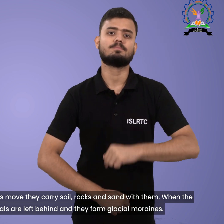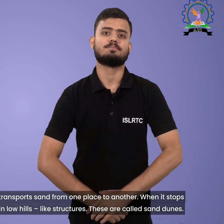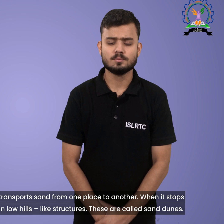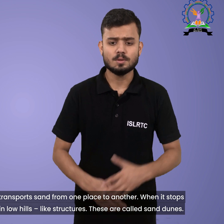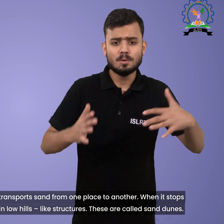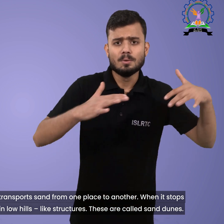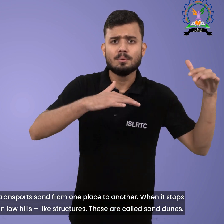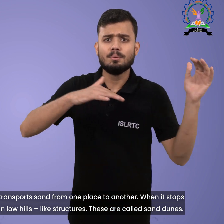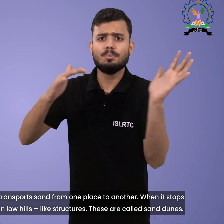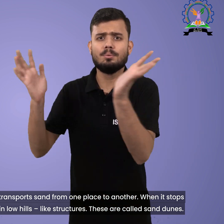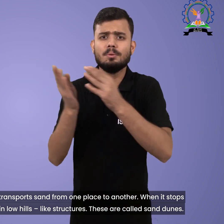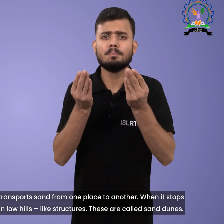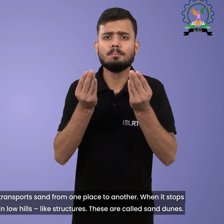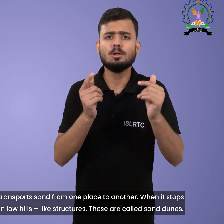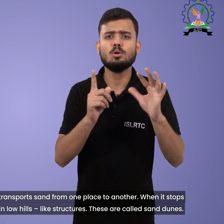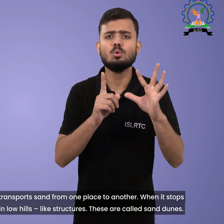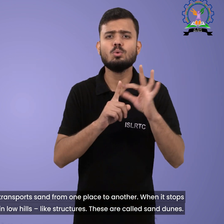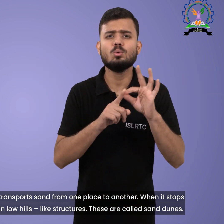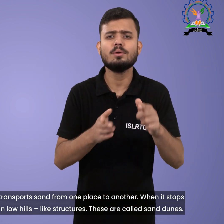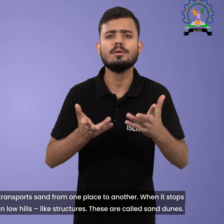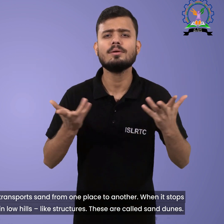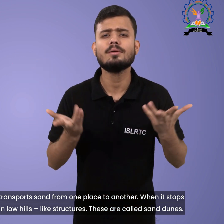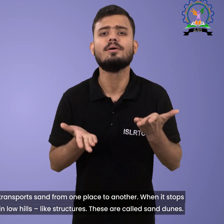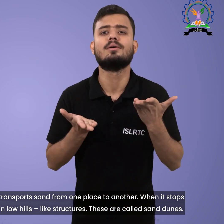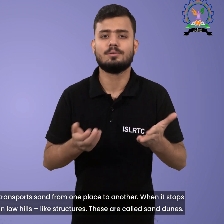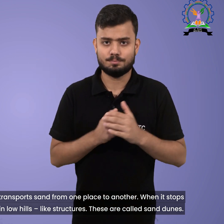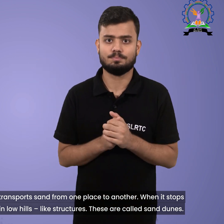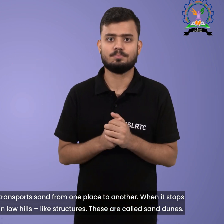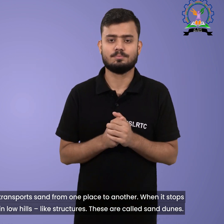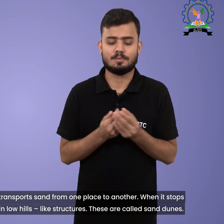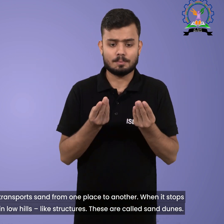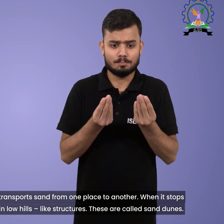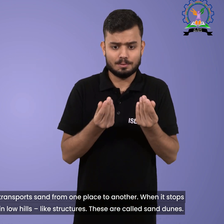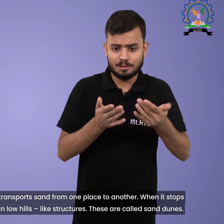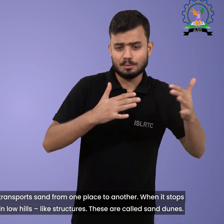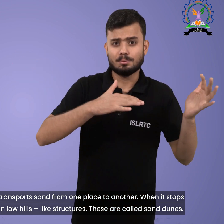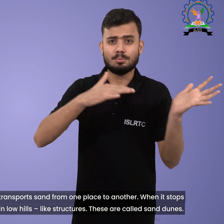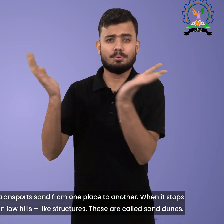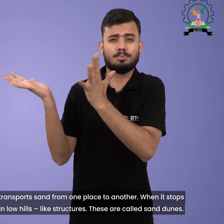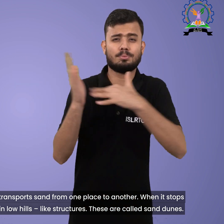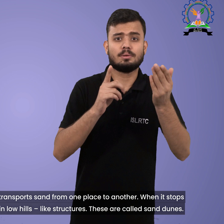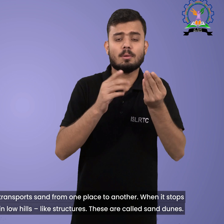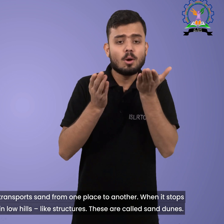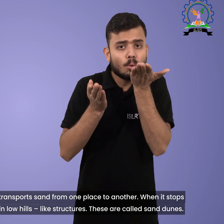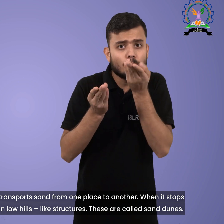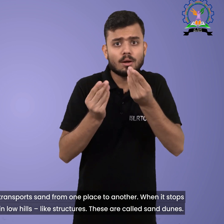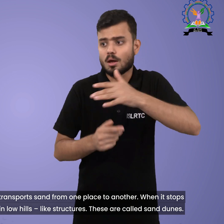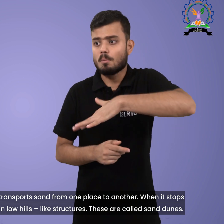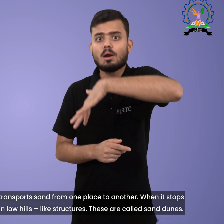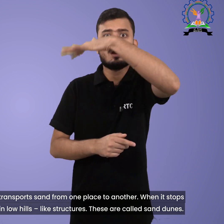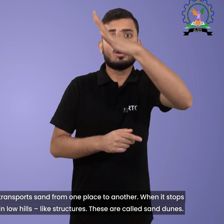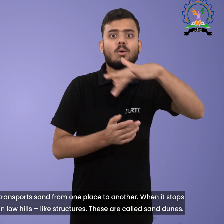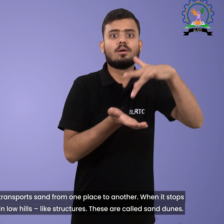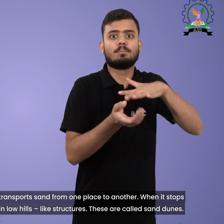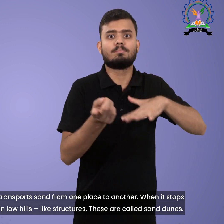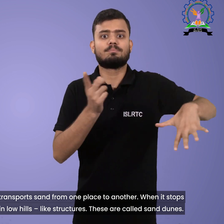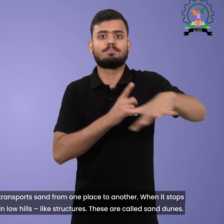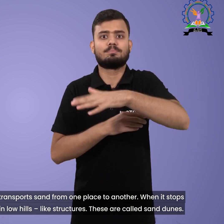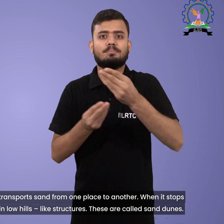In deserts, when the wind blows, it lifts and transports sand from one place to another. When it stops blowing, the